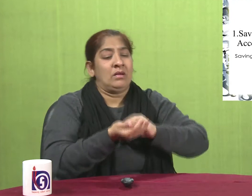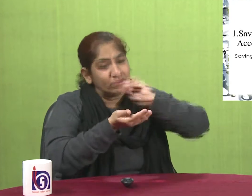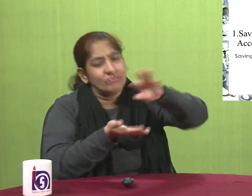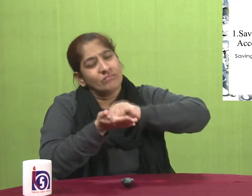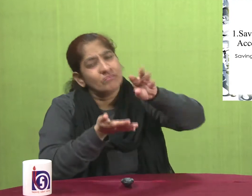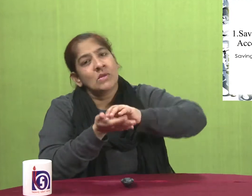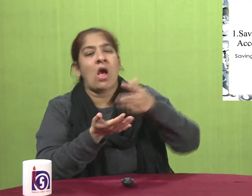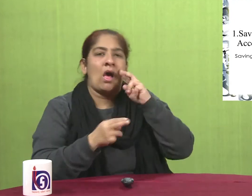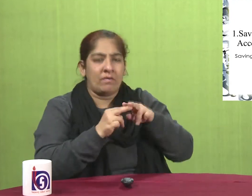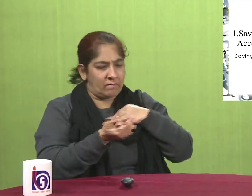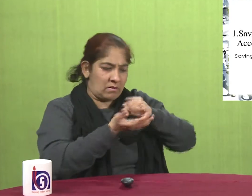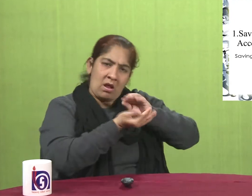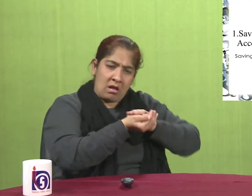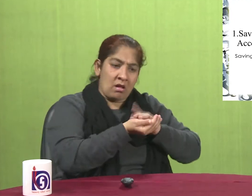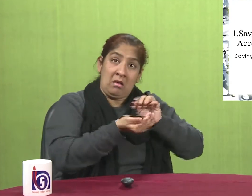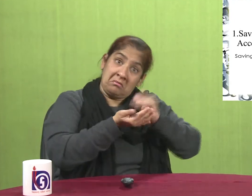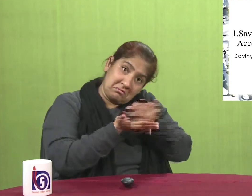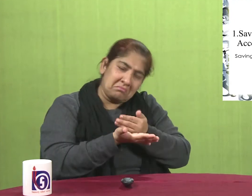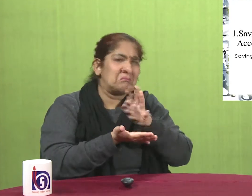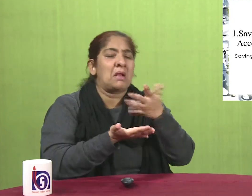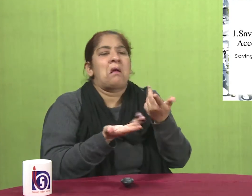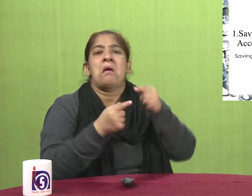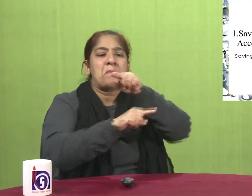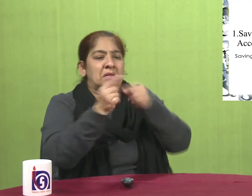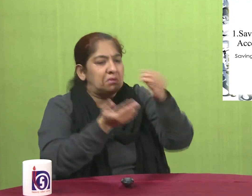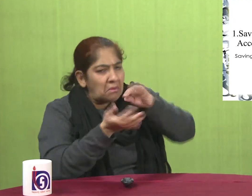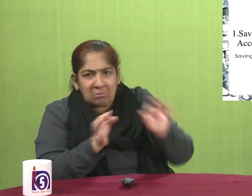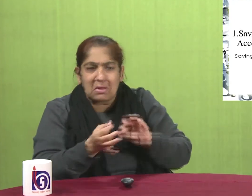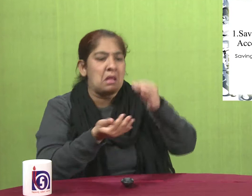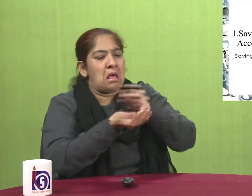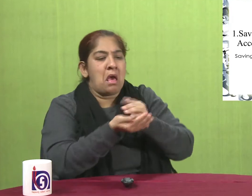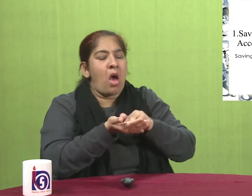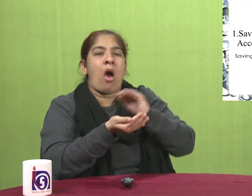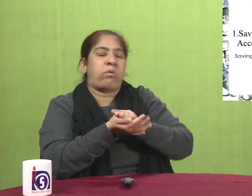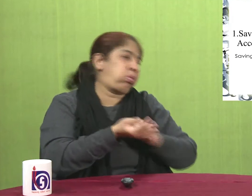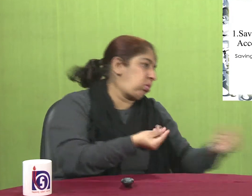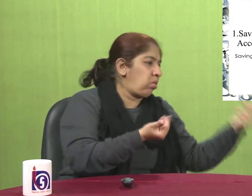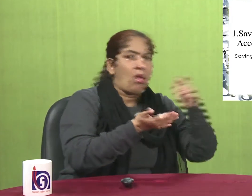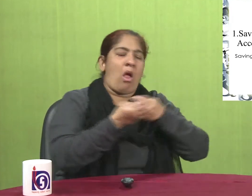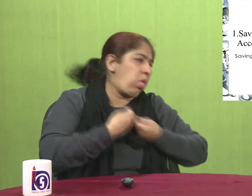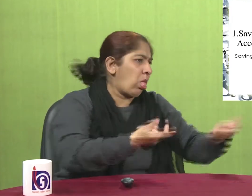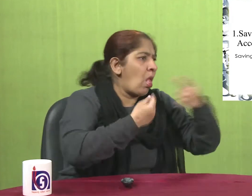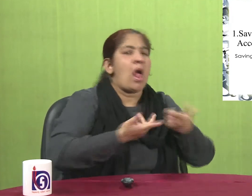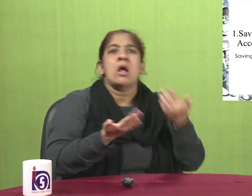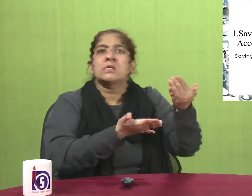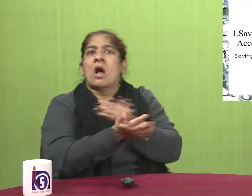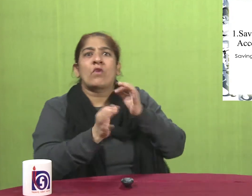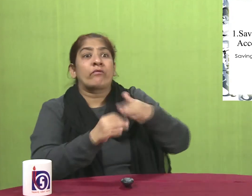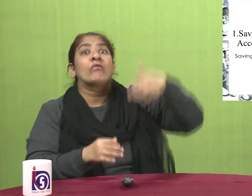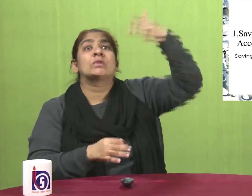for example, every time from your monthly income, you save up some money